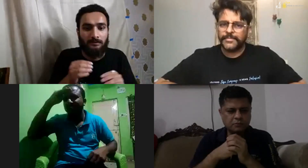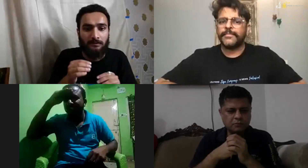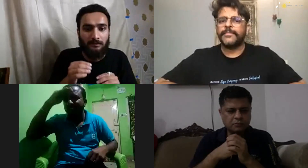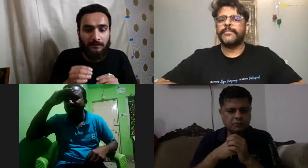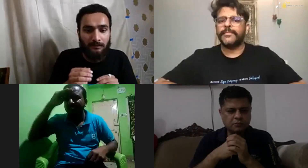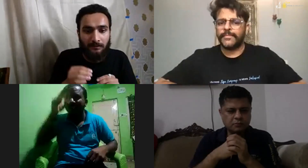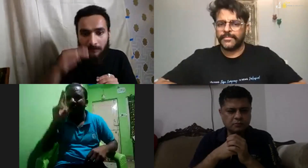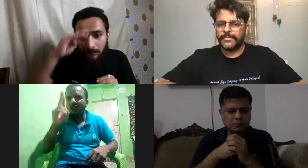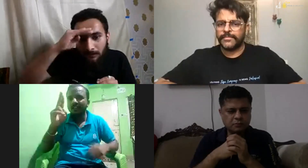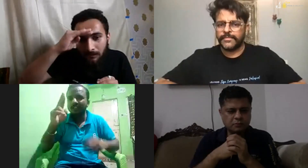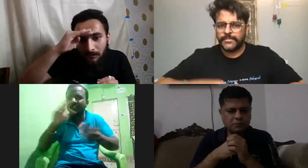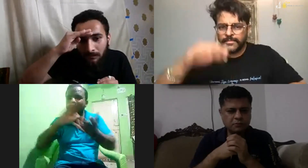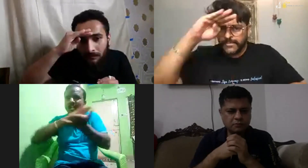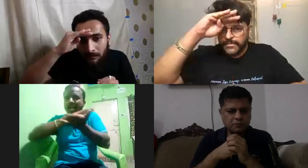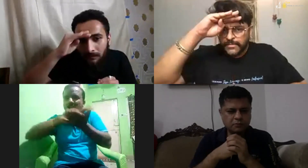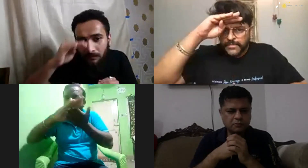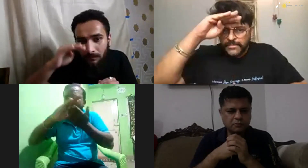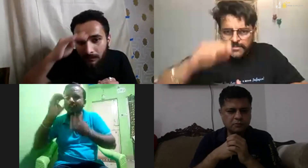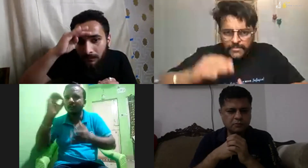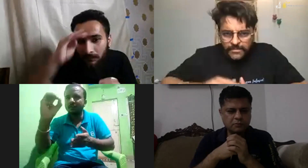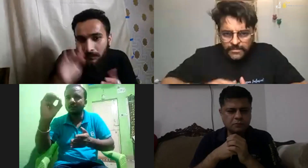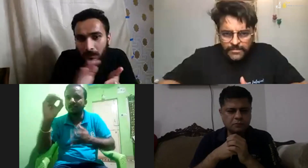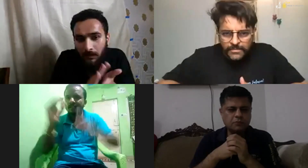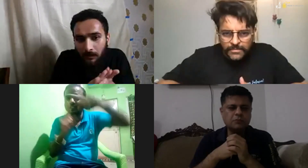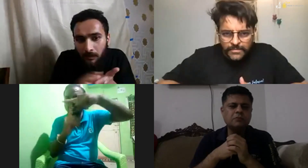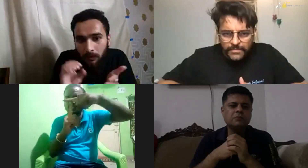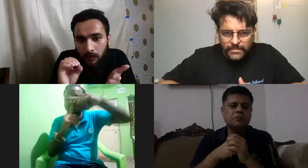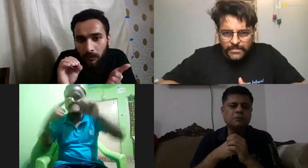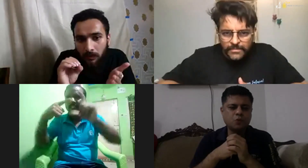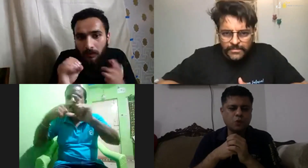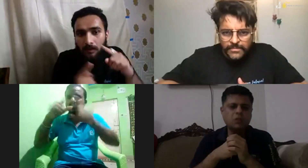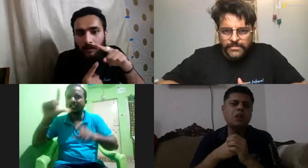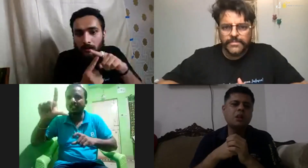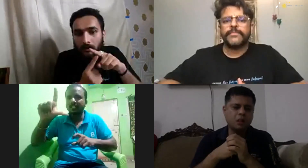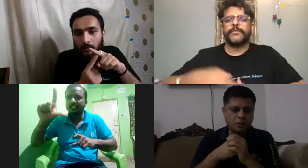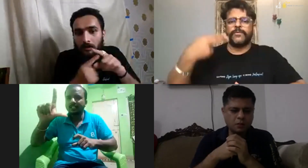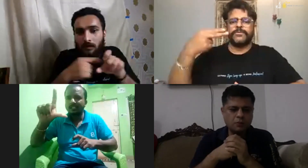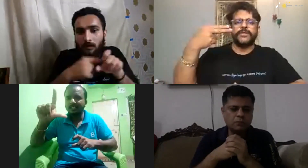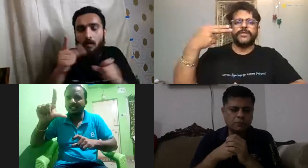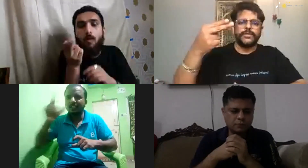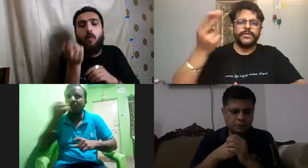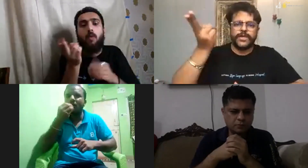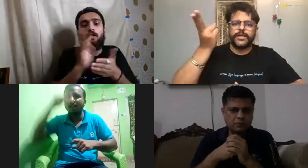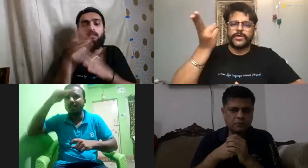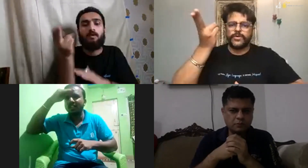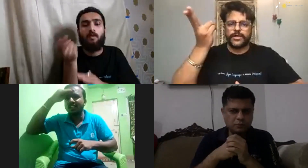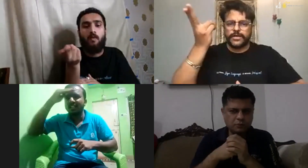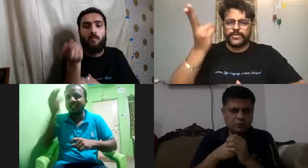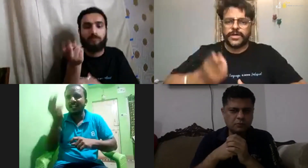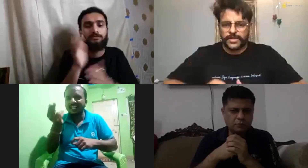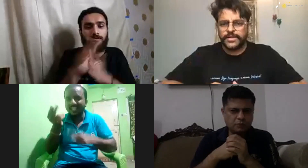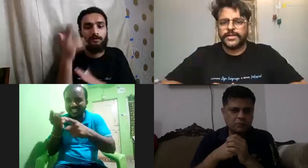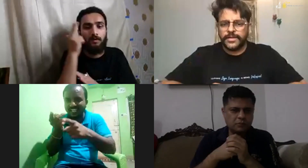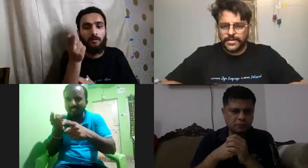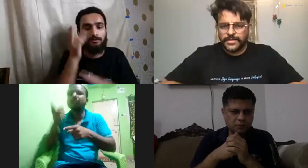would move to the other business, This is Hotel. hotel. hotel,